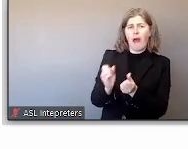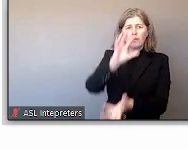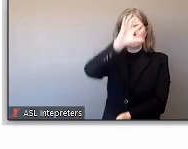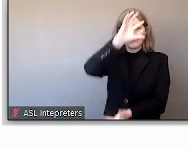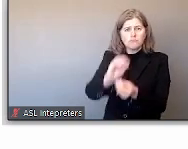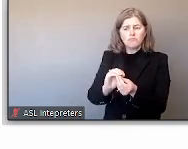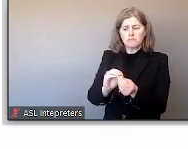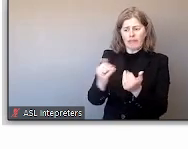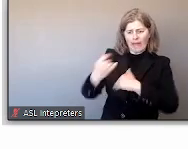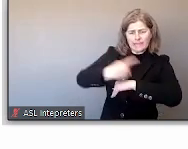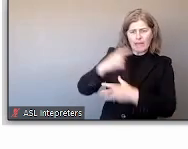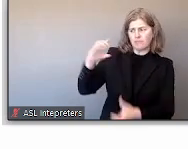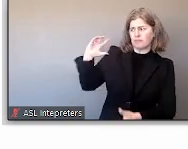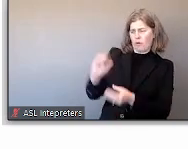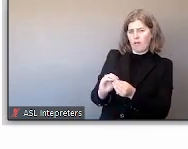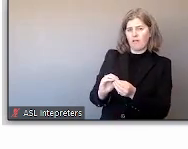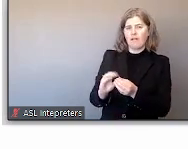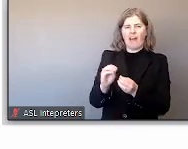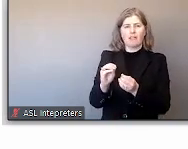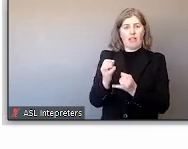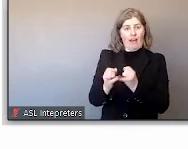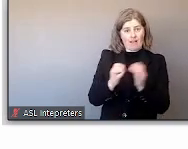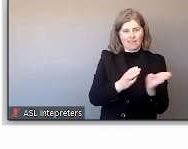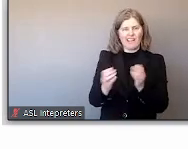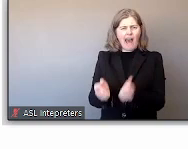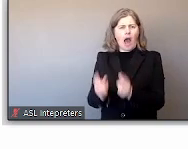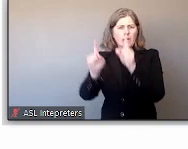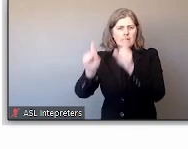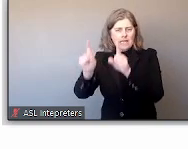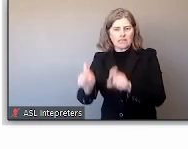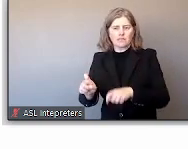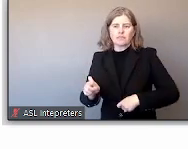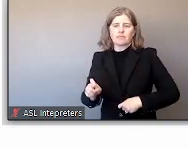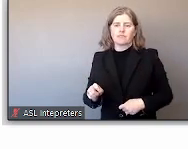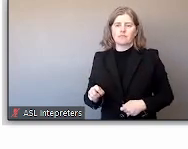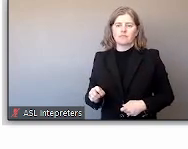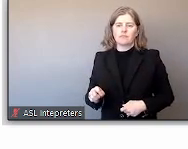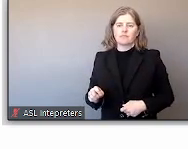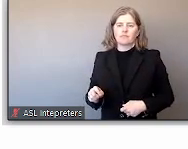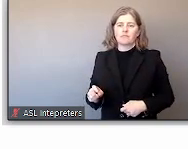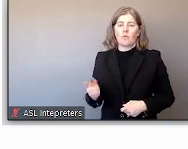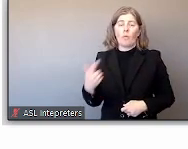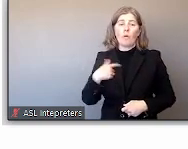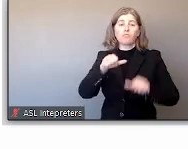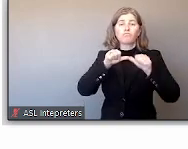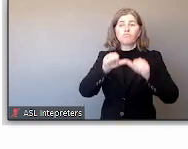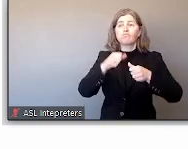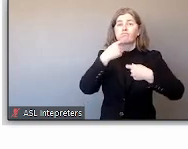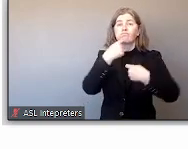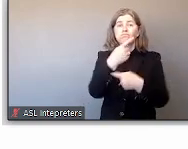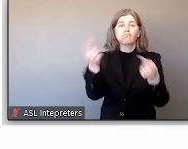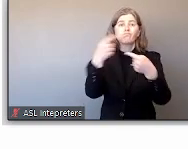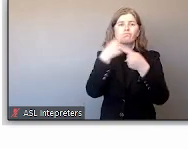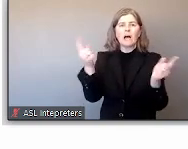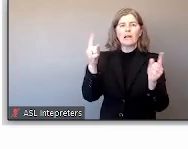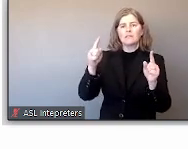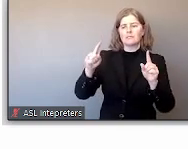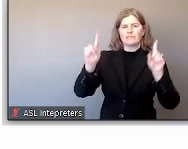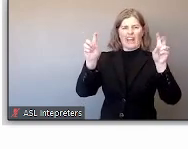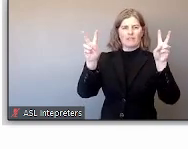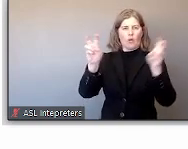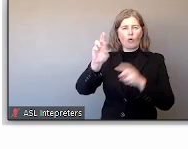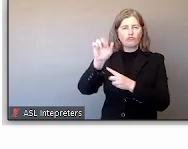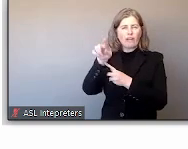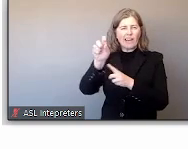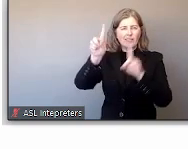altogether. And then lastly, the number of tests. We're not going to be continuing to report test positivity, but for